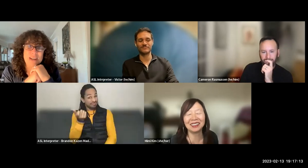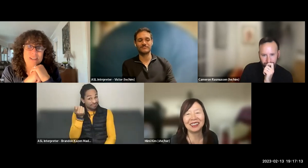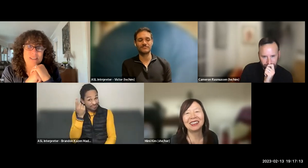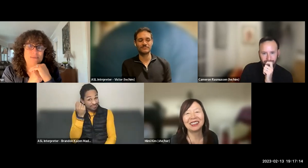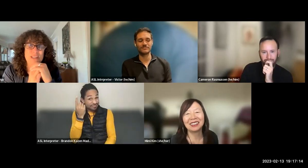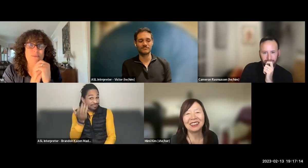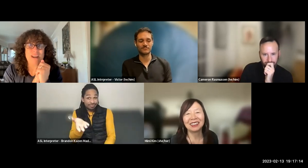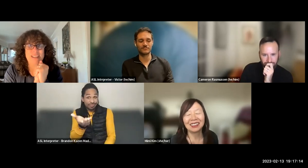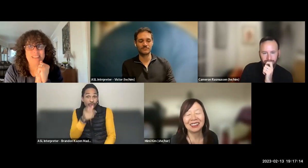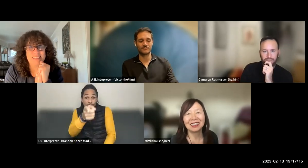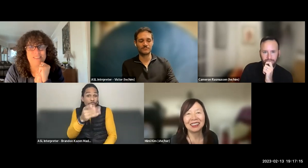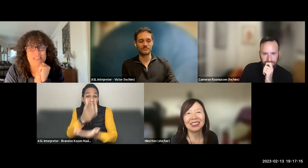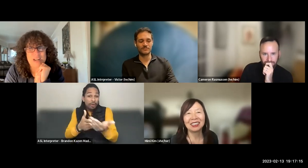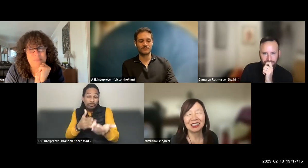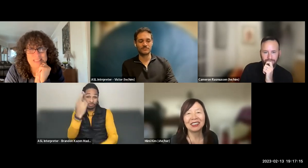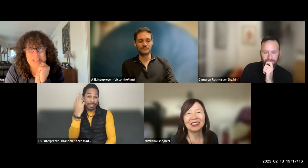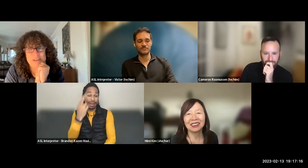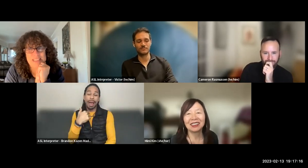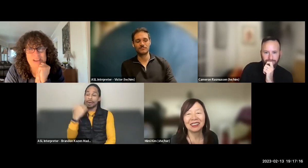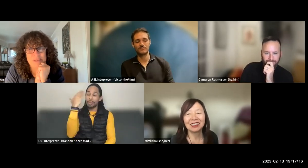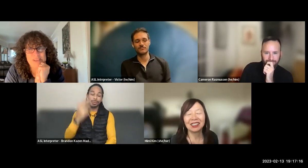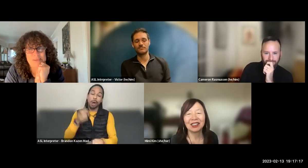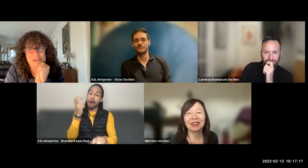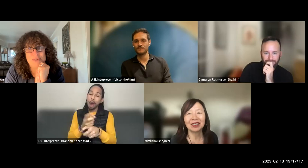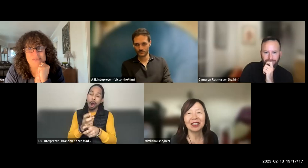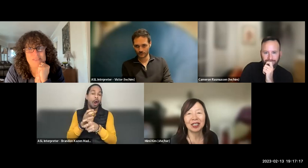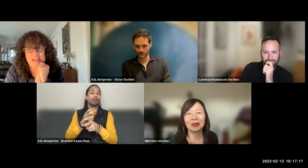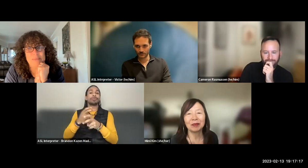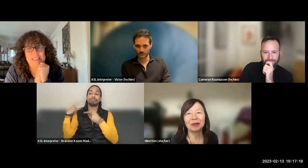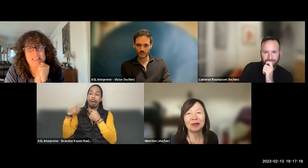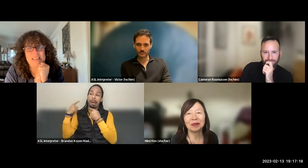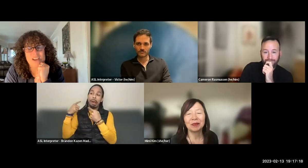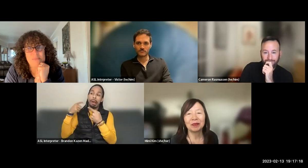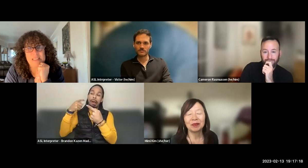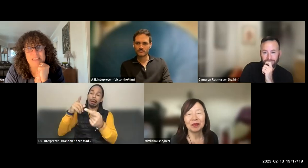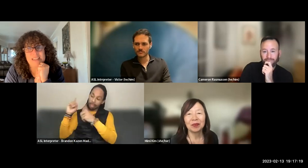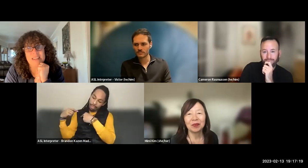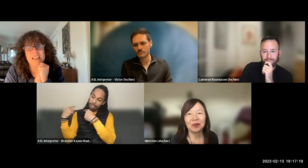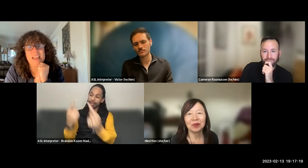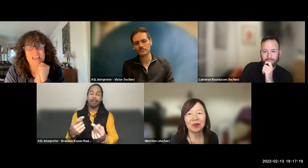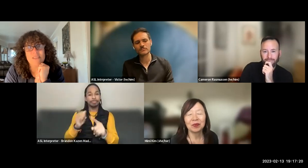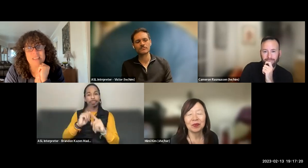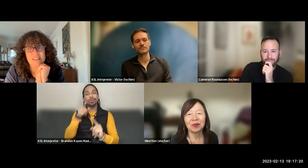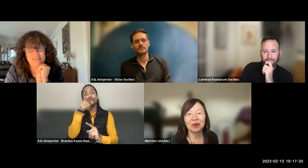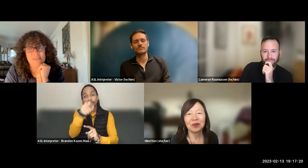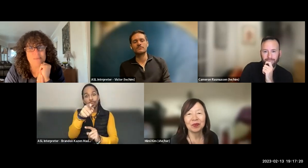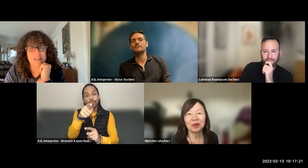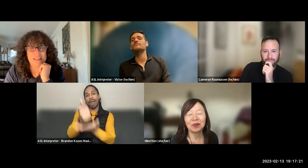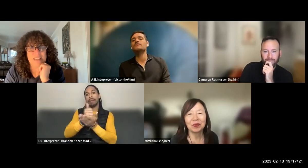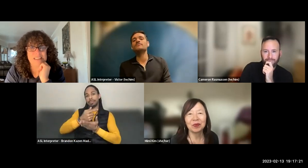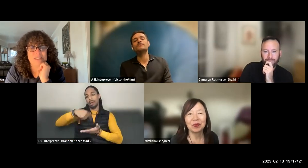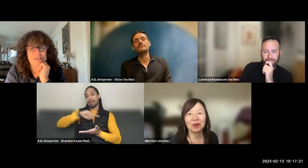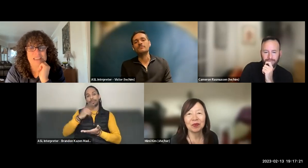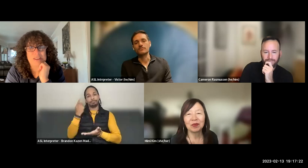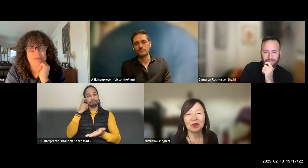for you. And I just really want to lift that up and celebrate that with you. You have helped us see soft policing and resist it for